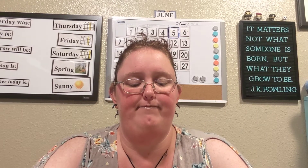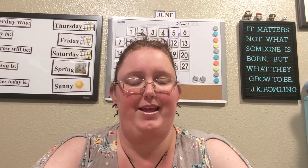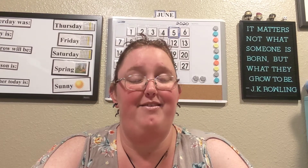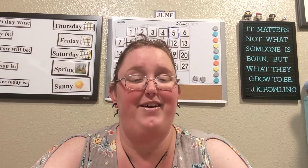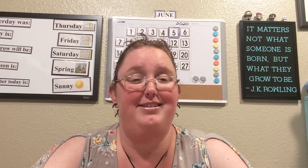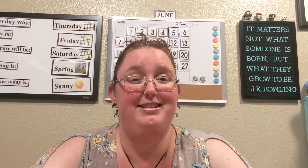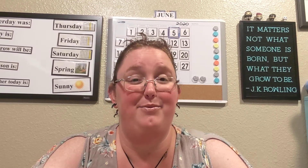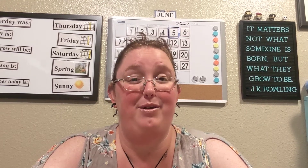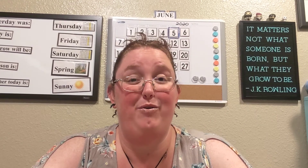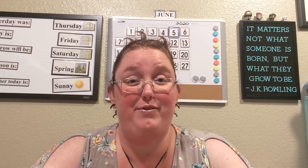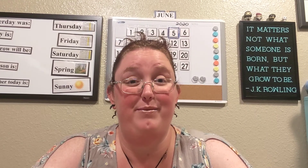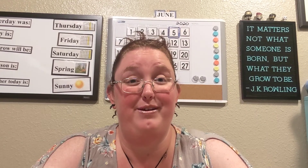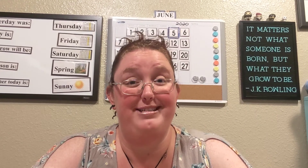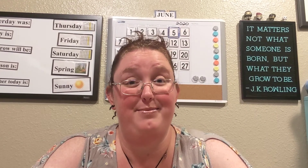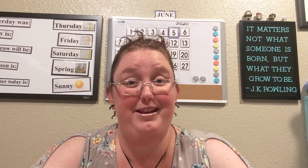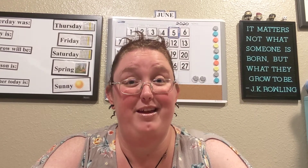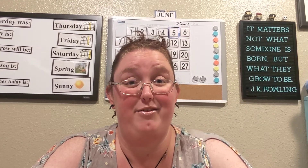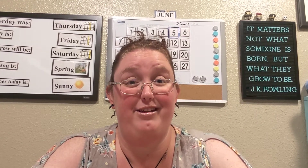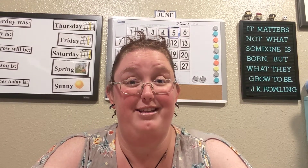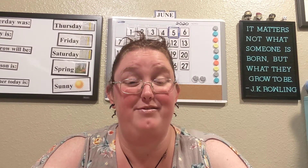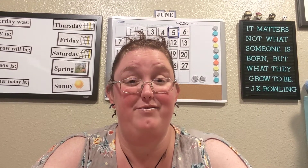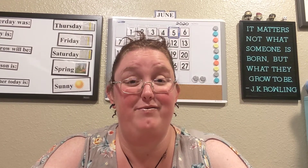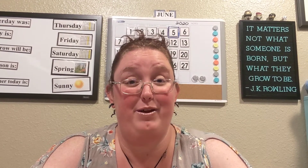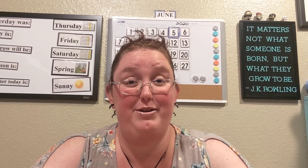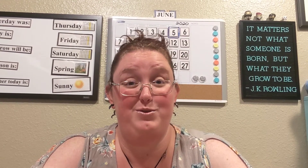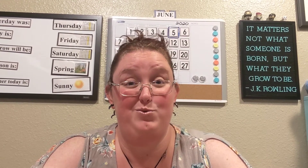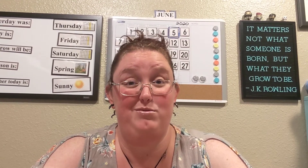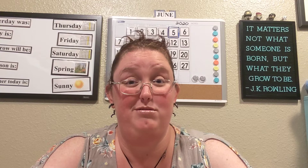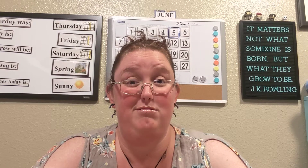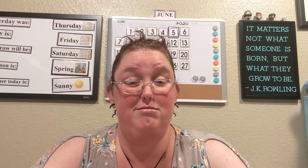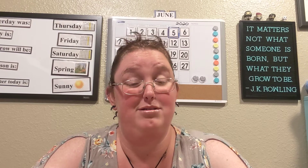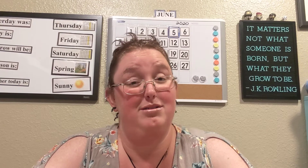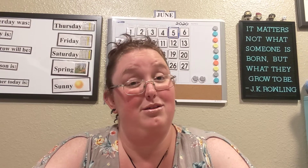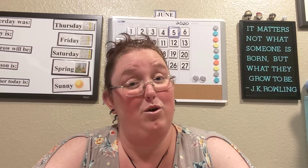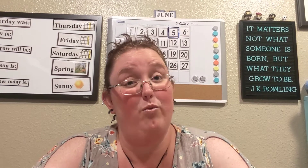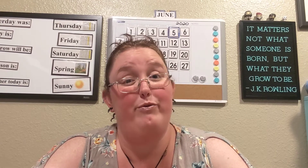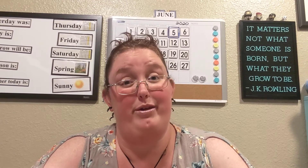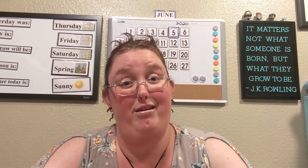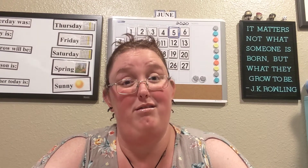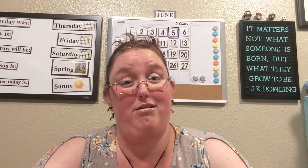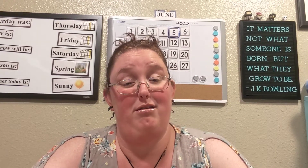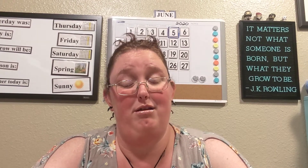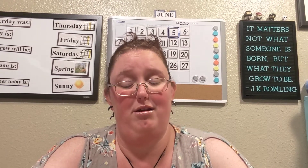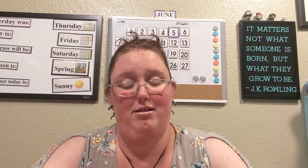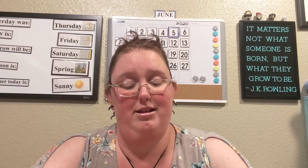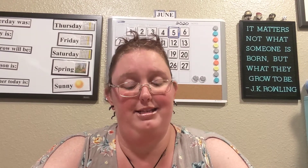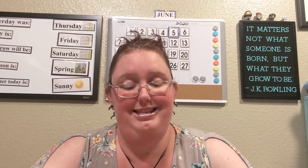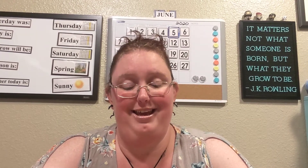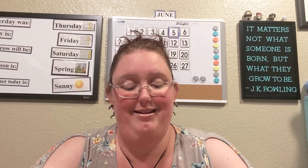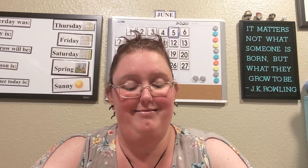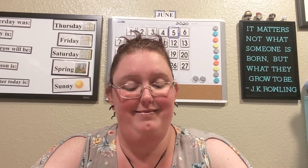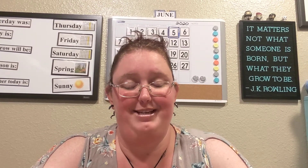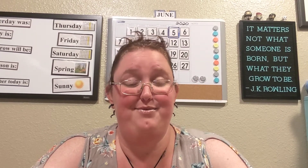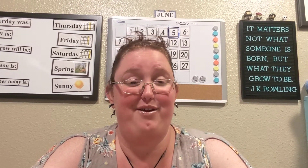and the fact that we hopefully will get to be together again very soon, hopefully, that this can't last